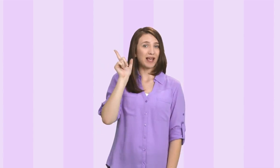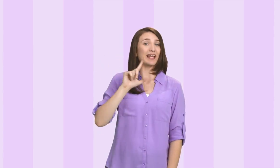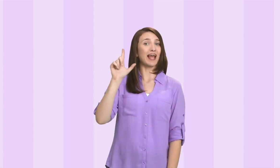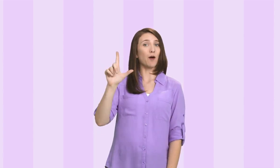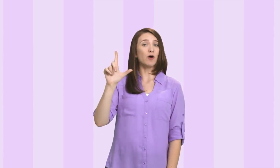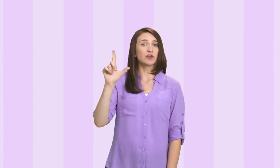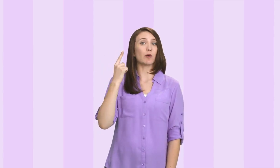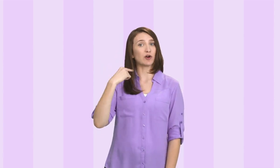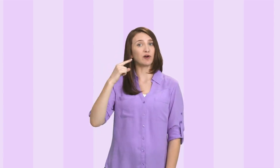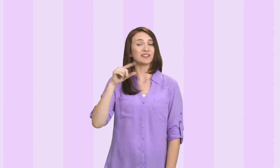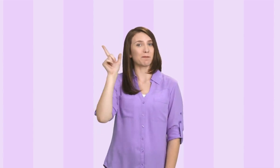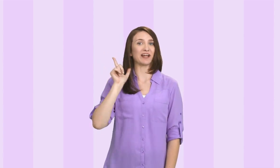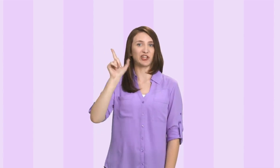an L showing curls at my chin.